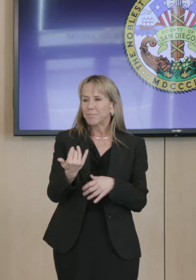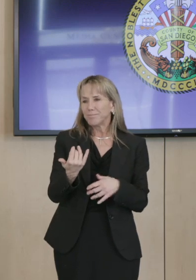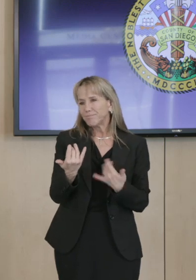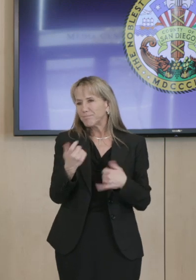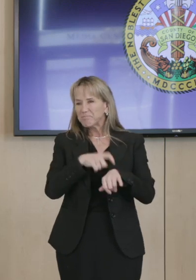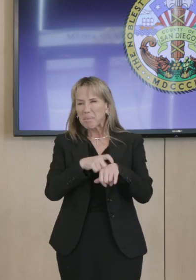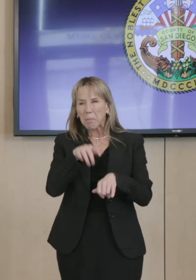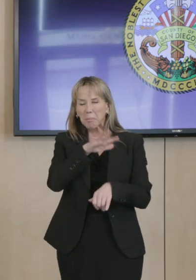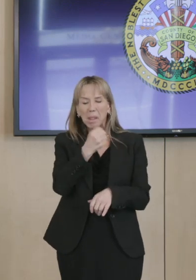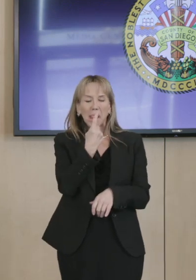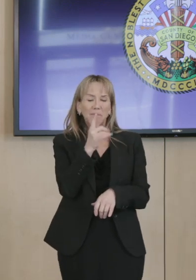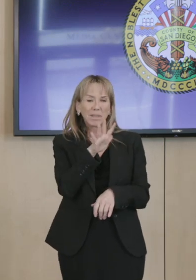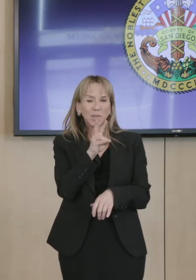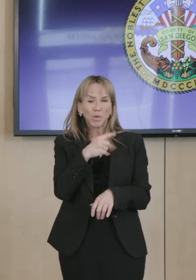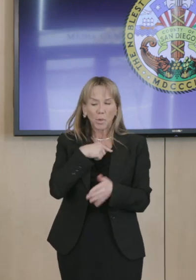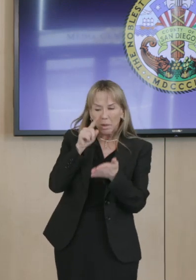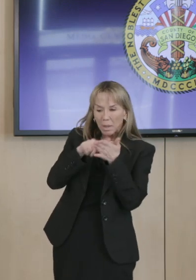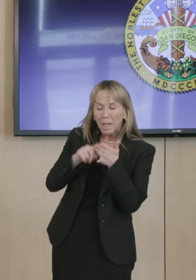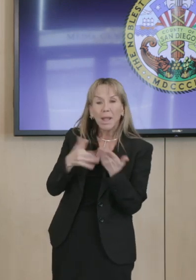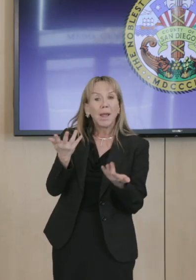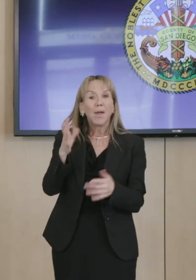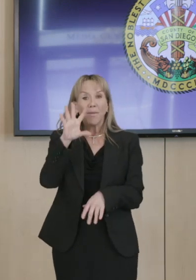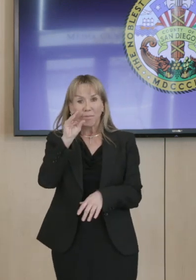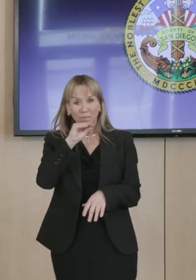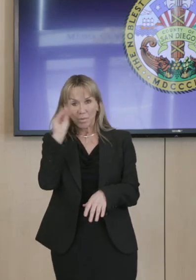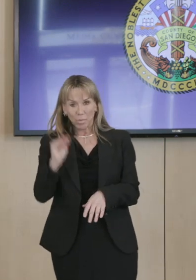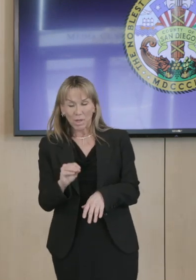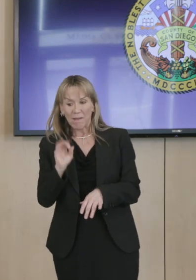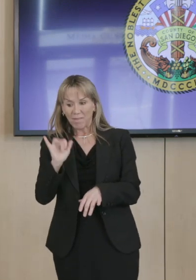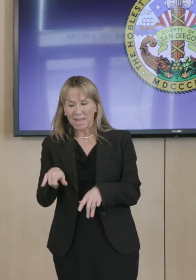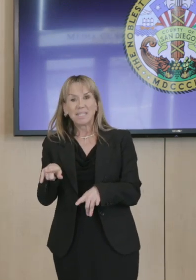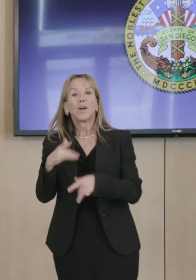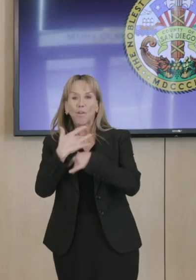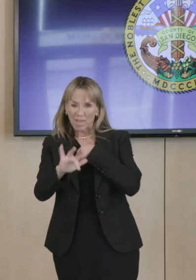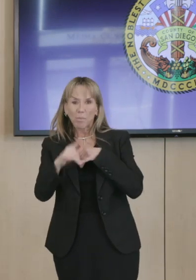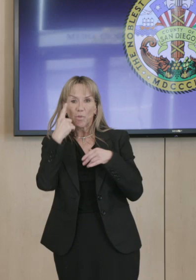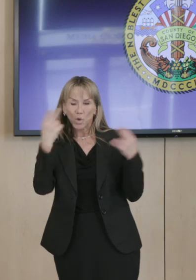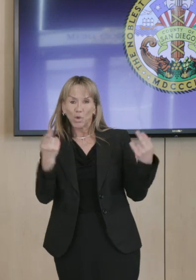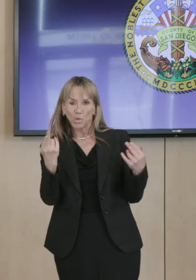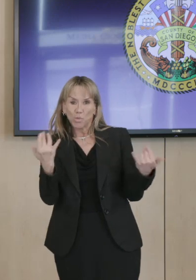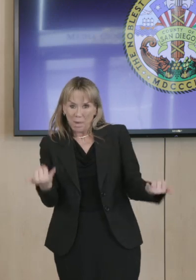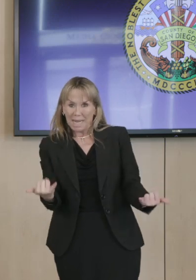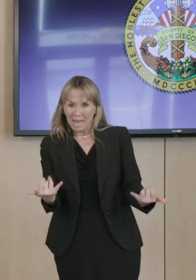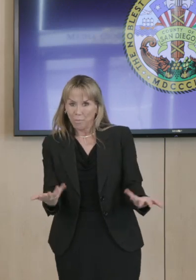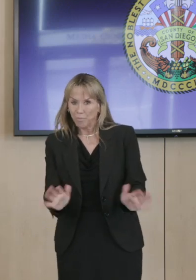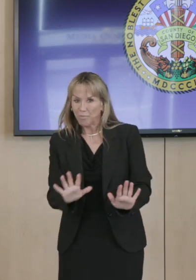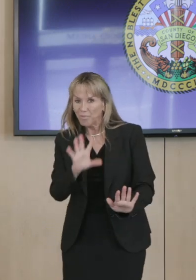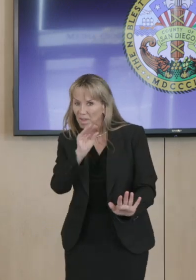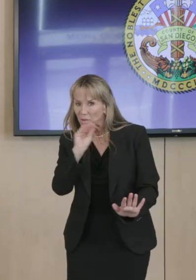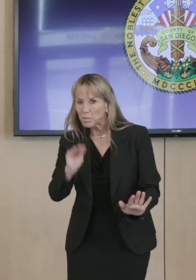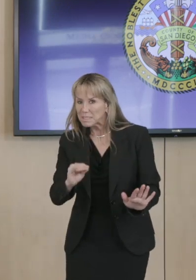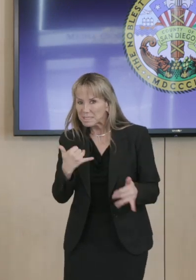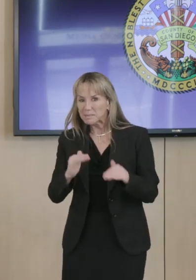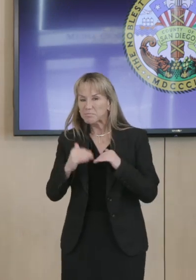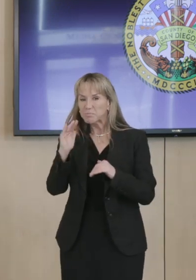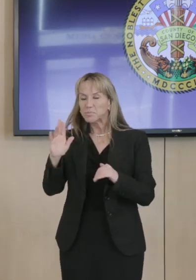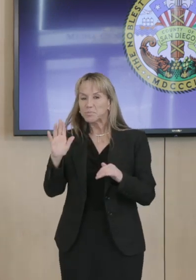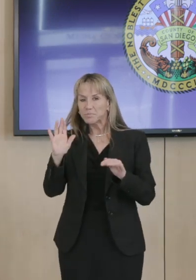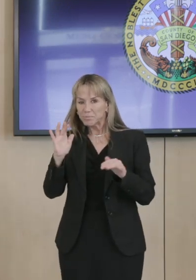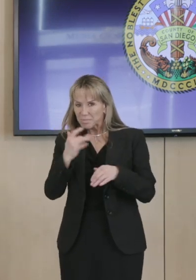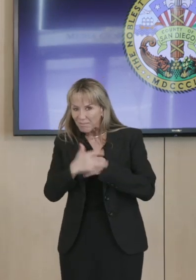believe, over 50% of the ventilators we have within the county are available for use as of right now.